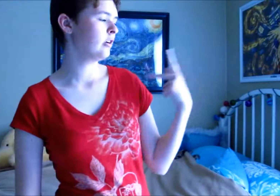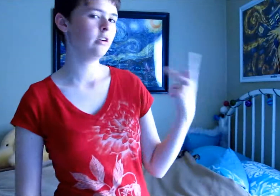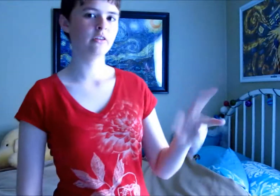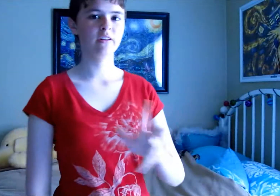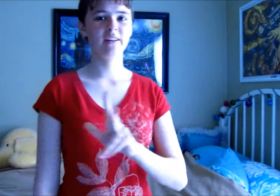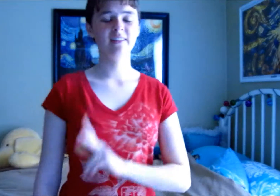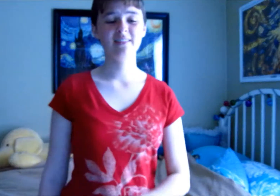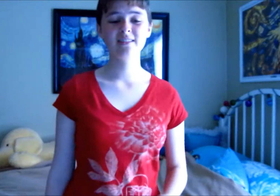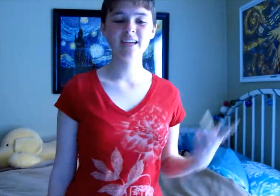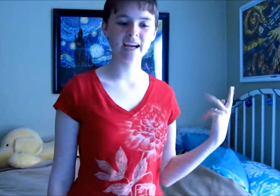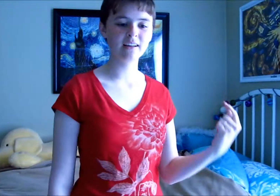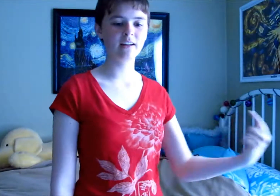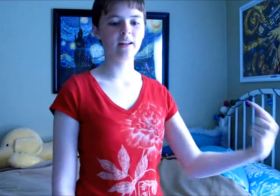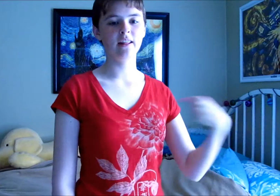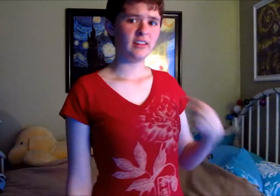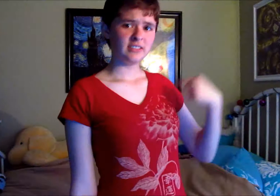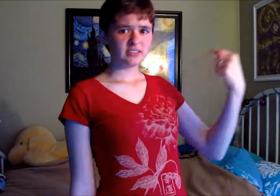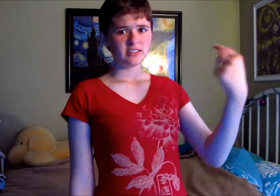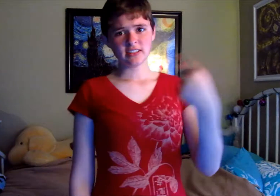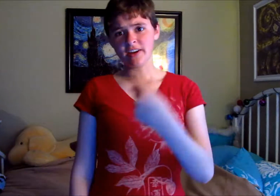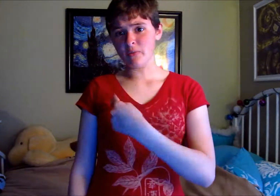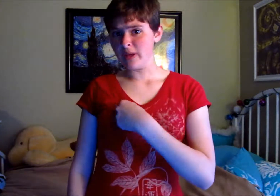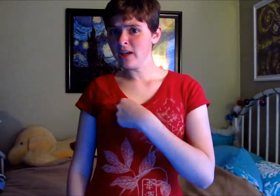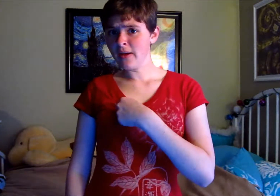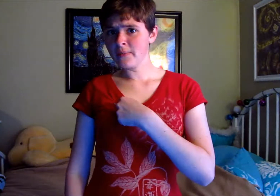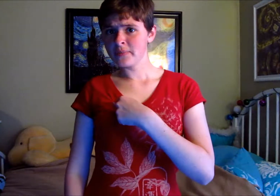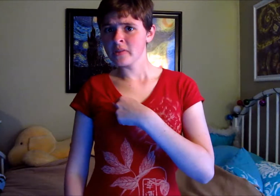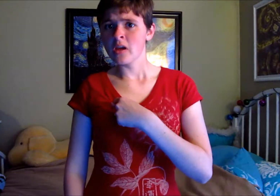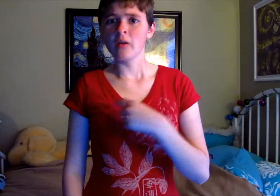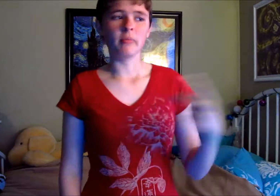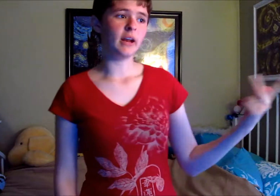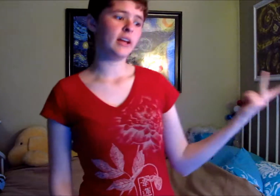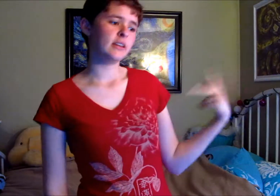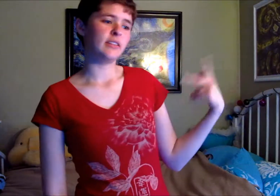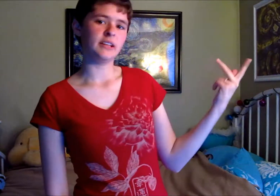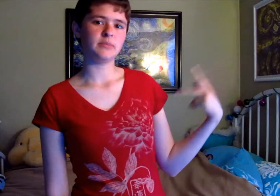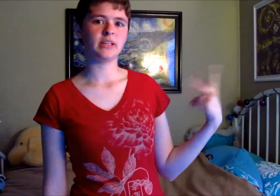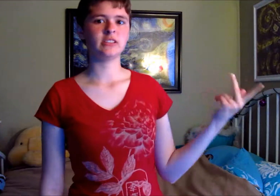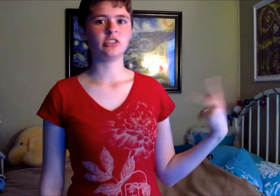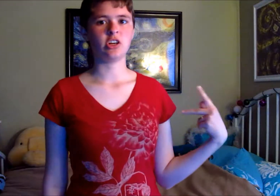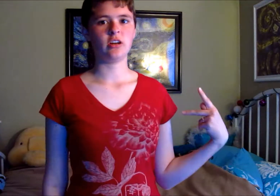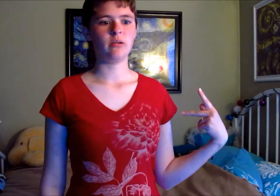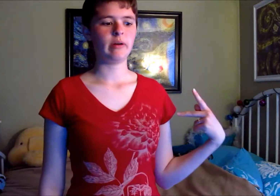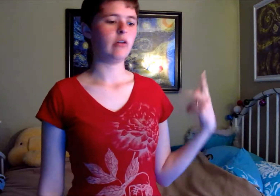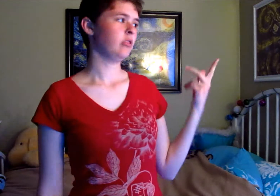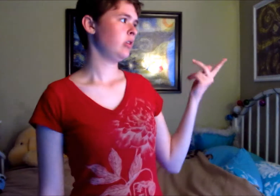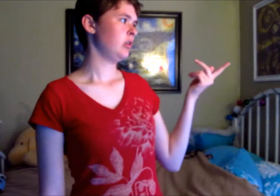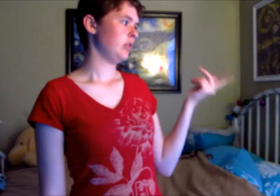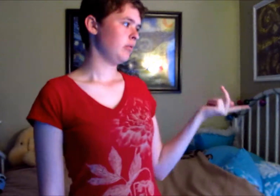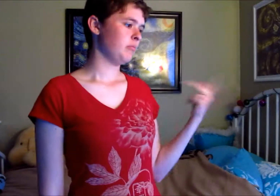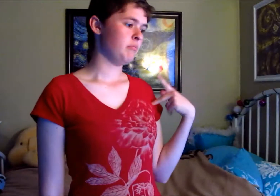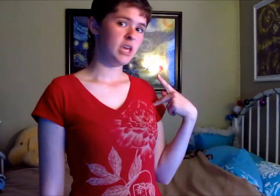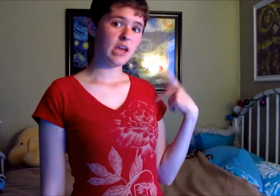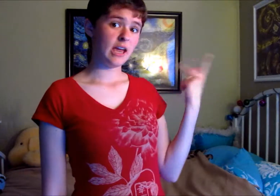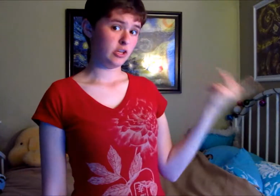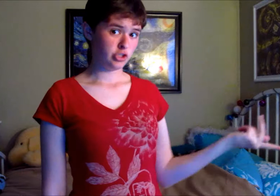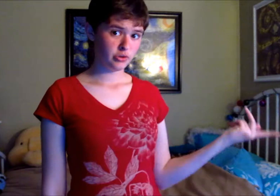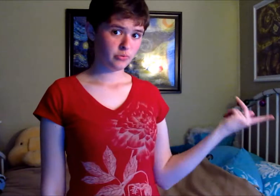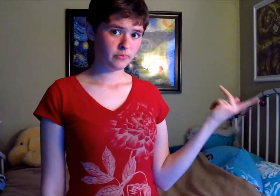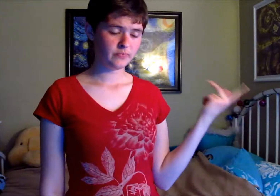We're, technically, this is a sign we, but I did this because it's talking about me and you,